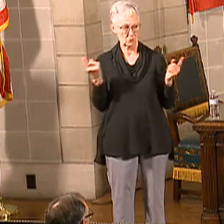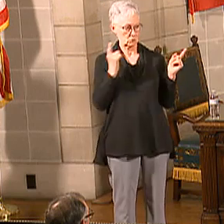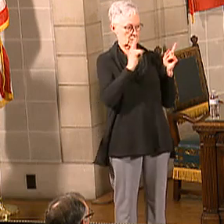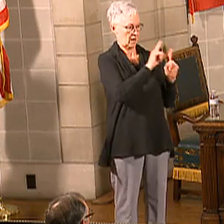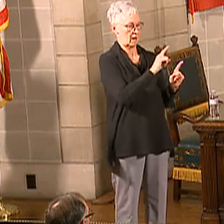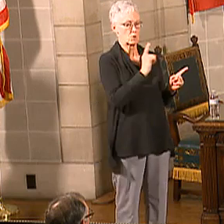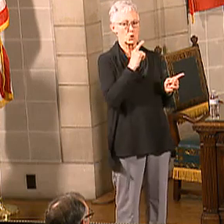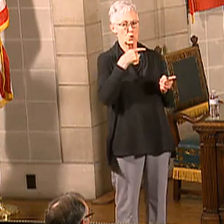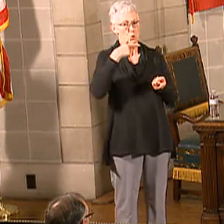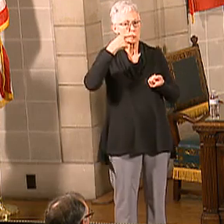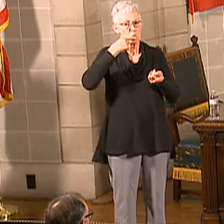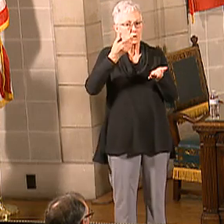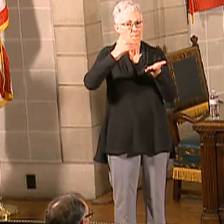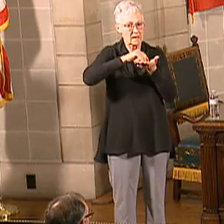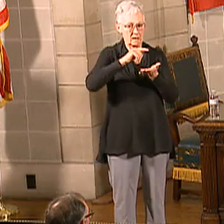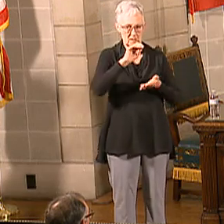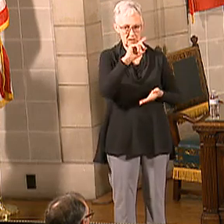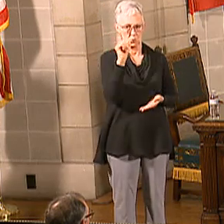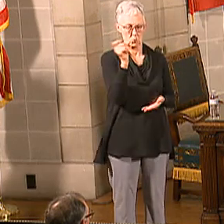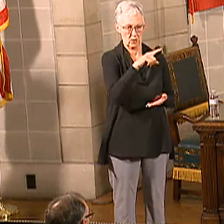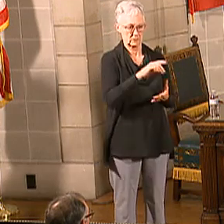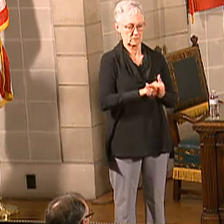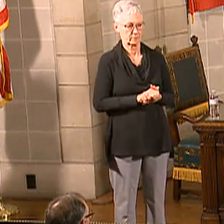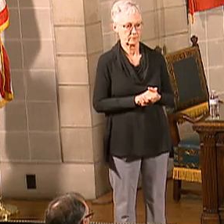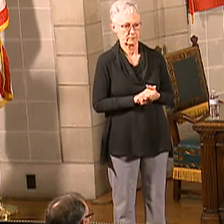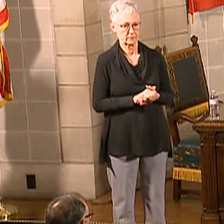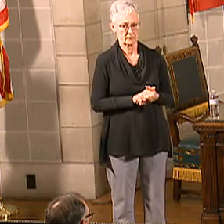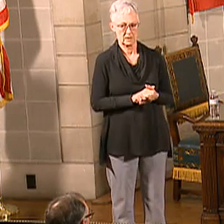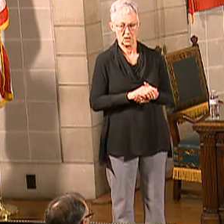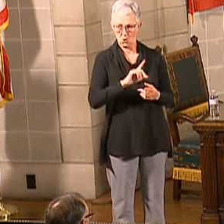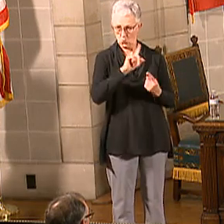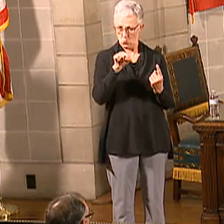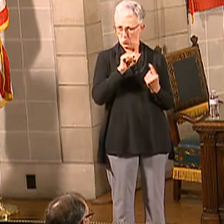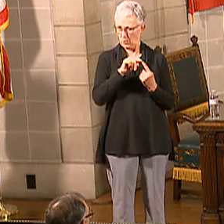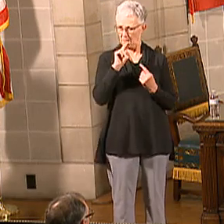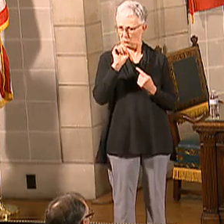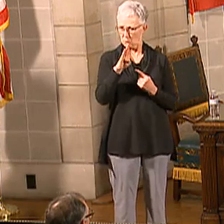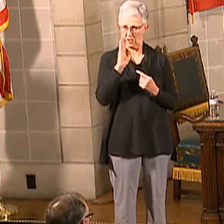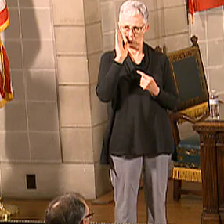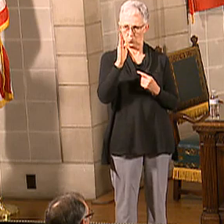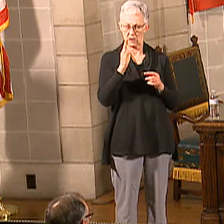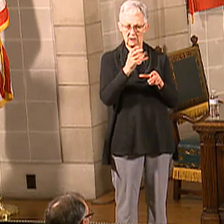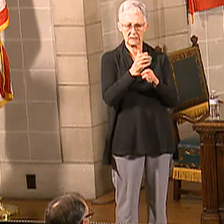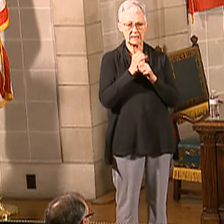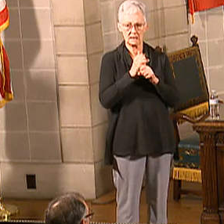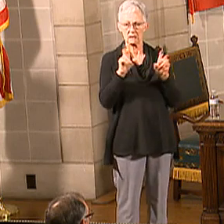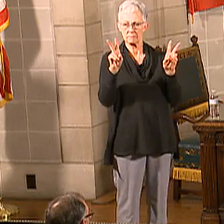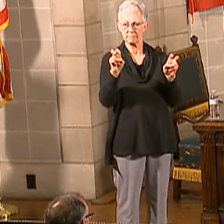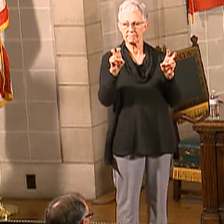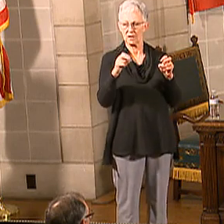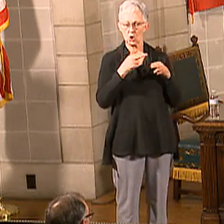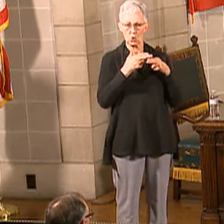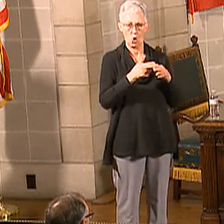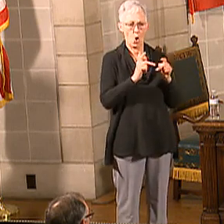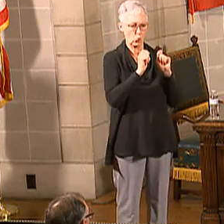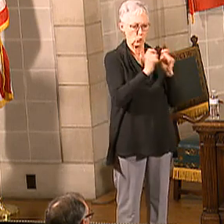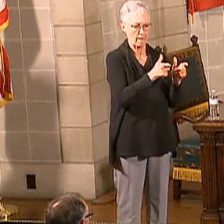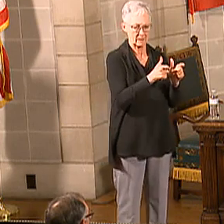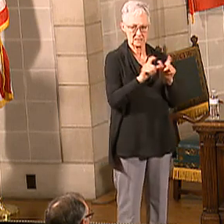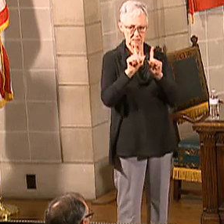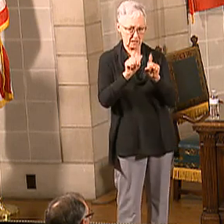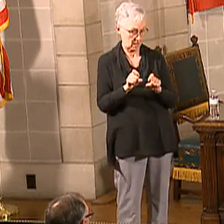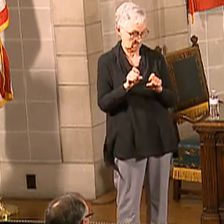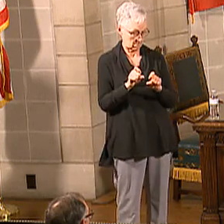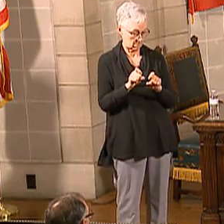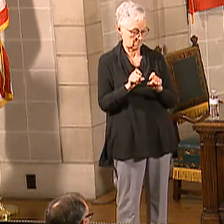folks. Is there any update when Nebraska may receive rapid tests? I believe what Sarah's referring to is something the President talked about on his phone